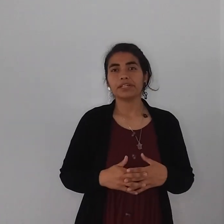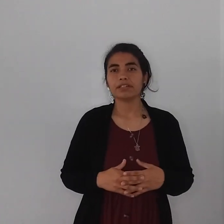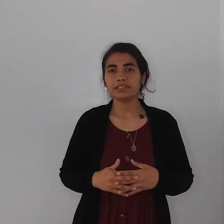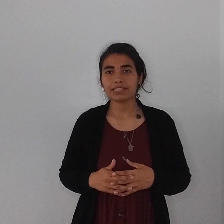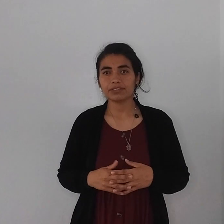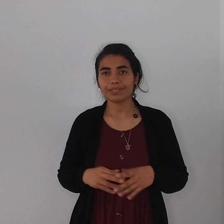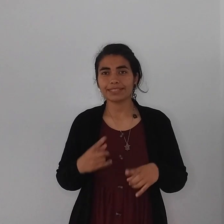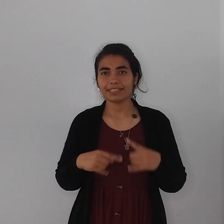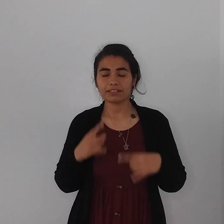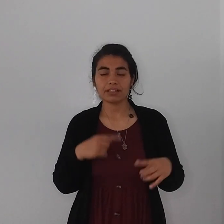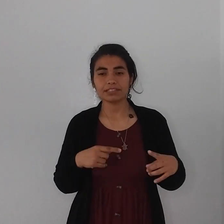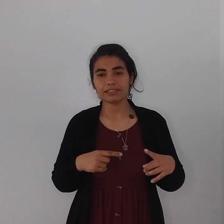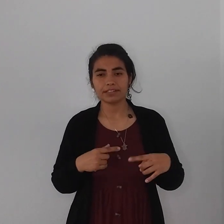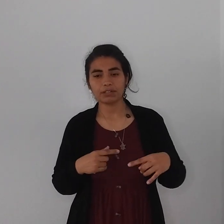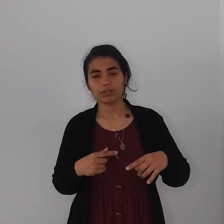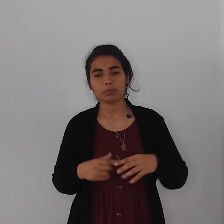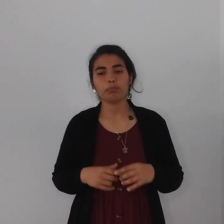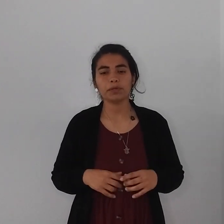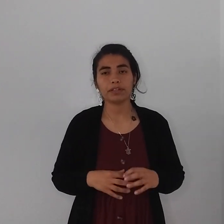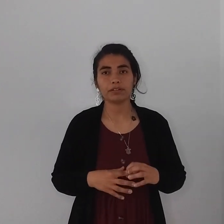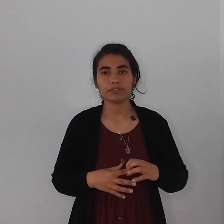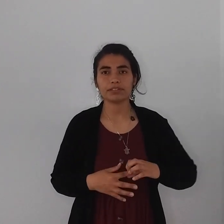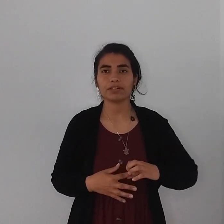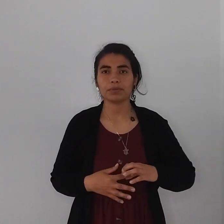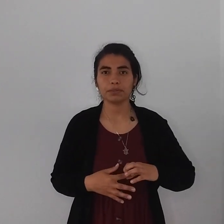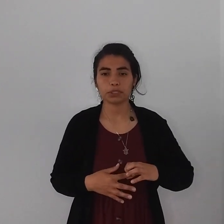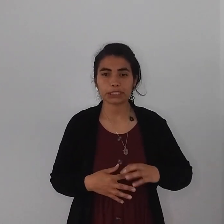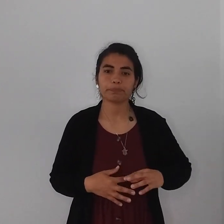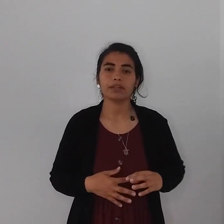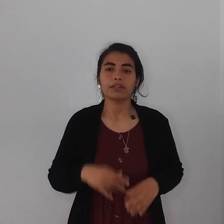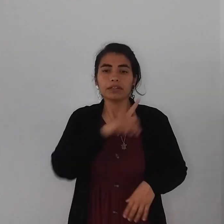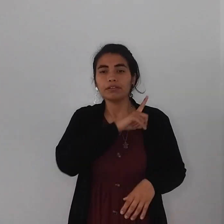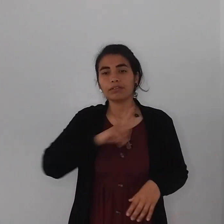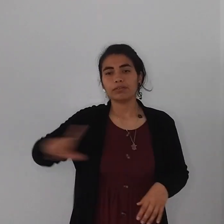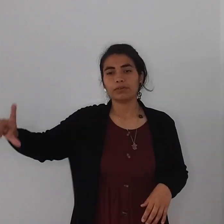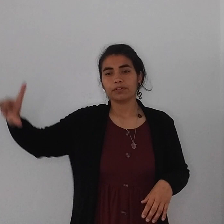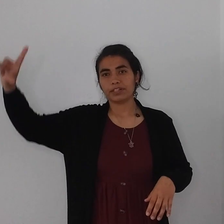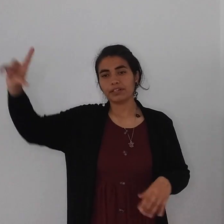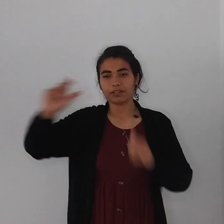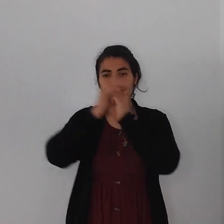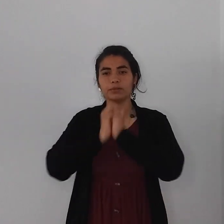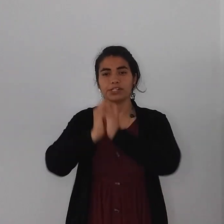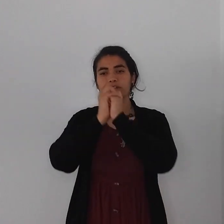Okay, so I'm just gonna do the signs, the glossing that I give you on the paper, and then I'll do the song with the music. Lord,